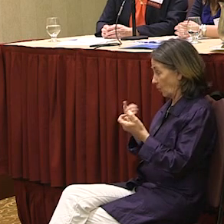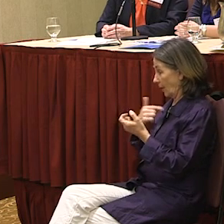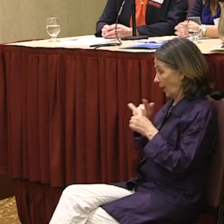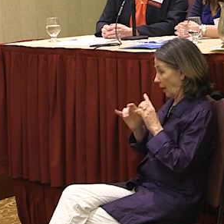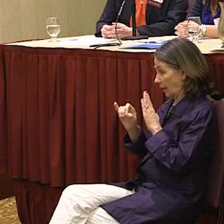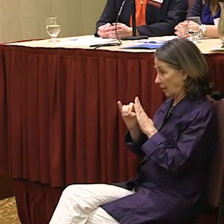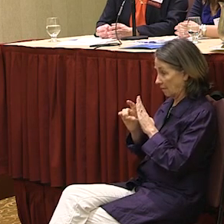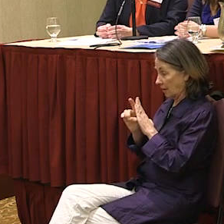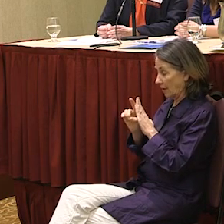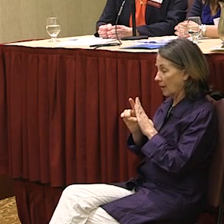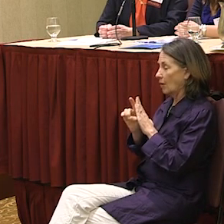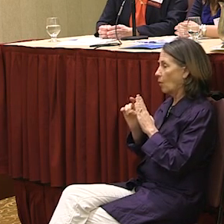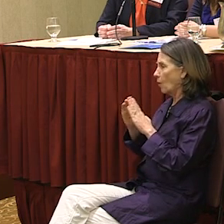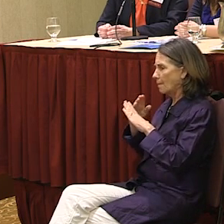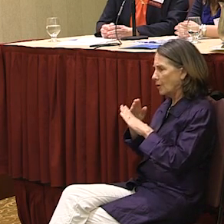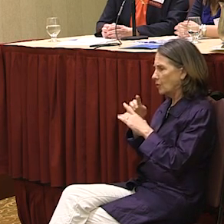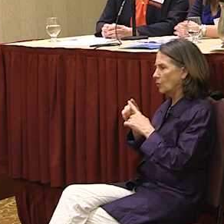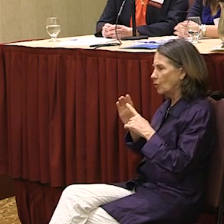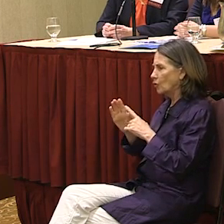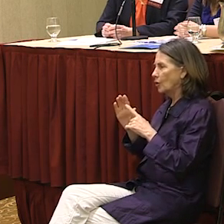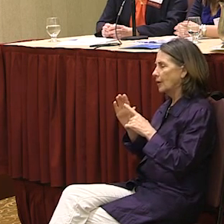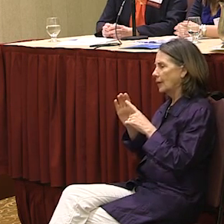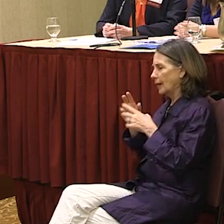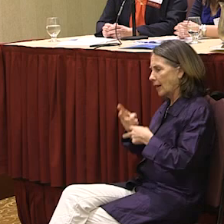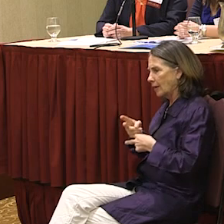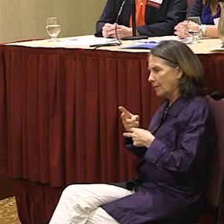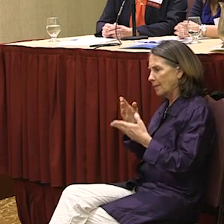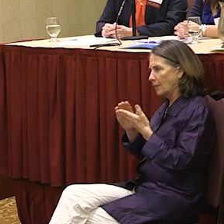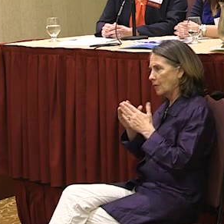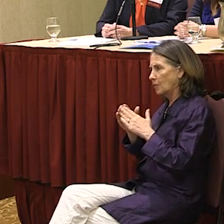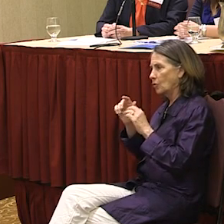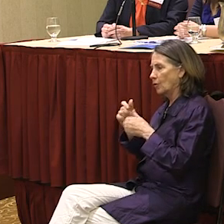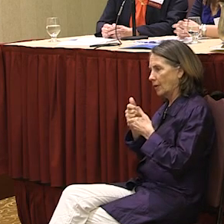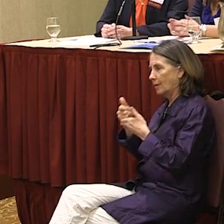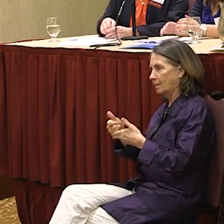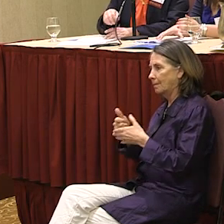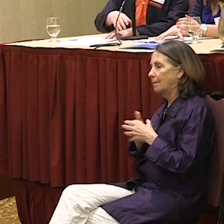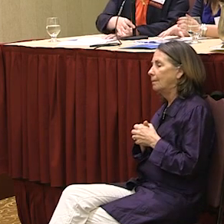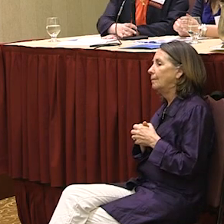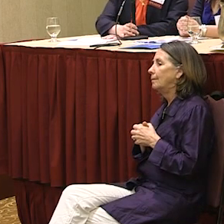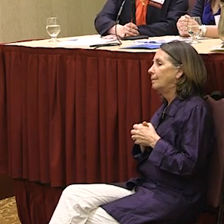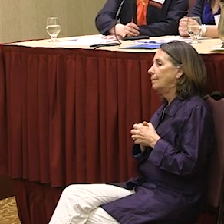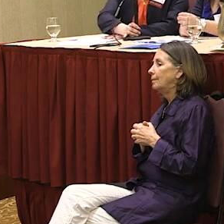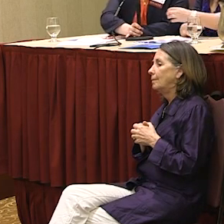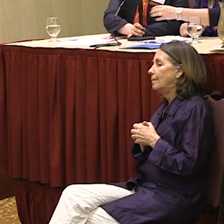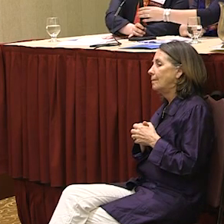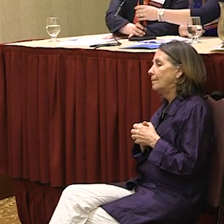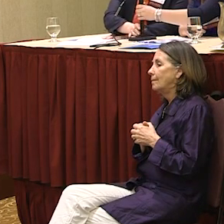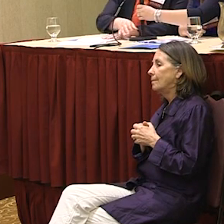to identify and barriers to her care that maybe the community resource specialist was able to assist her with.